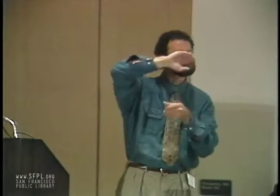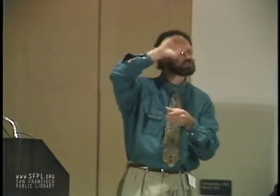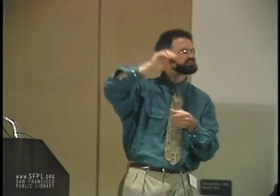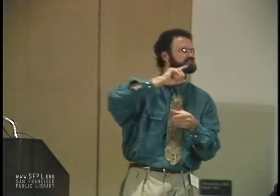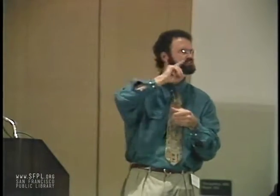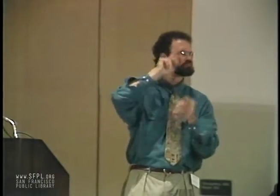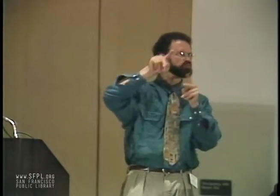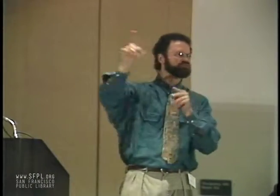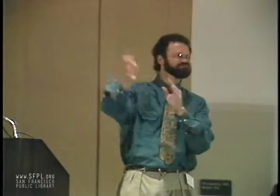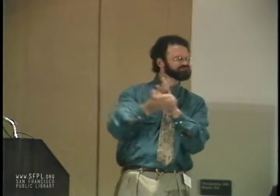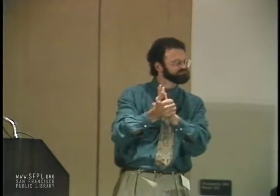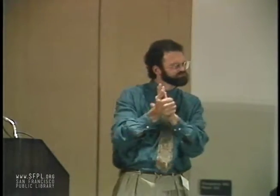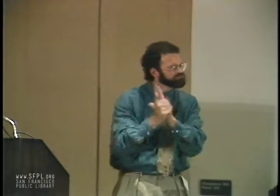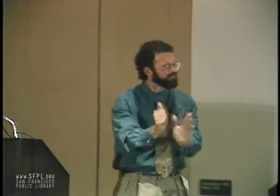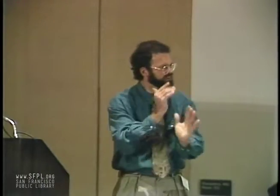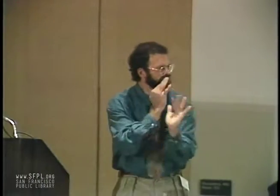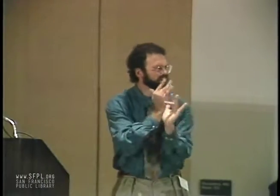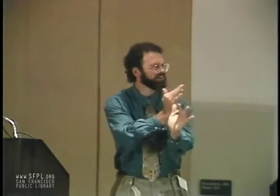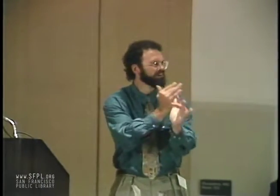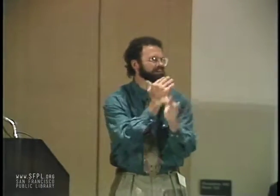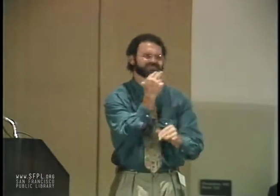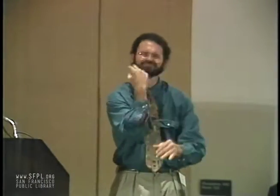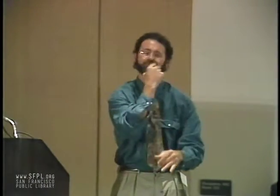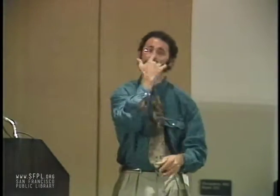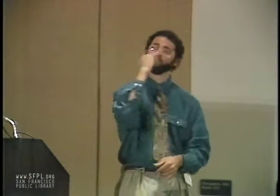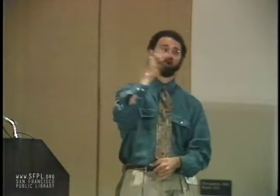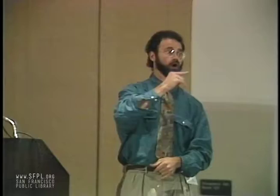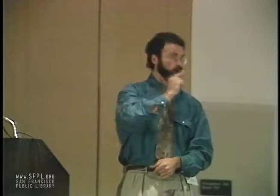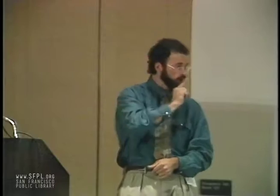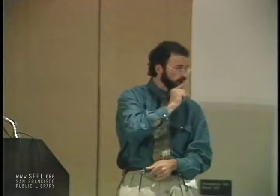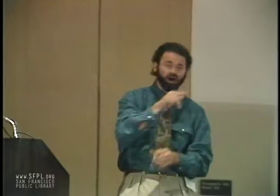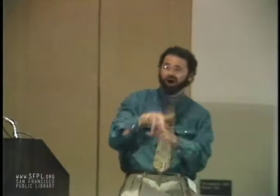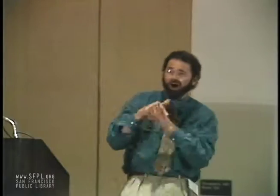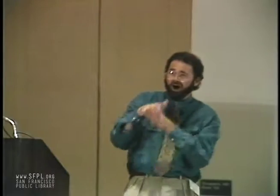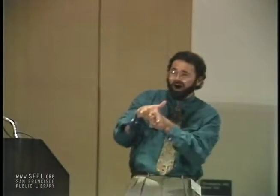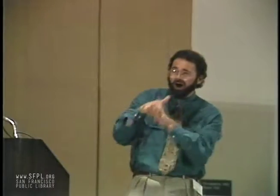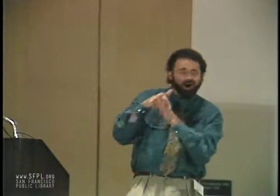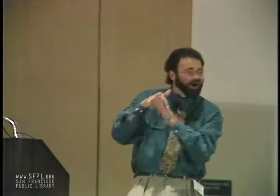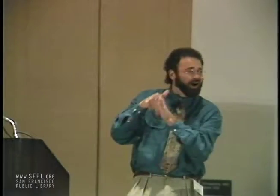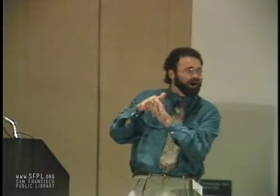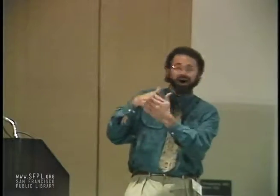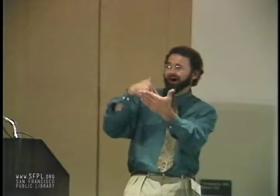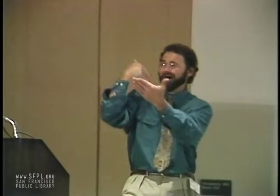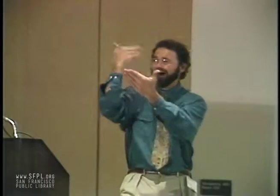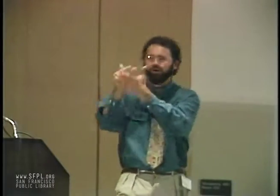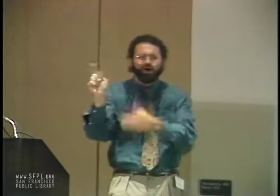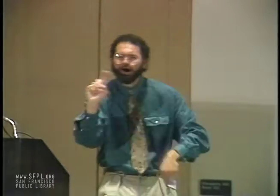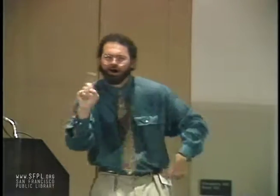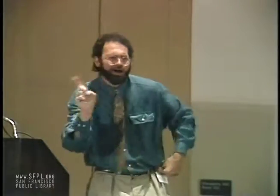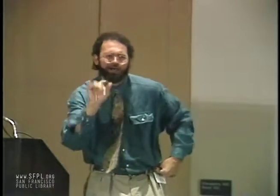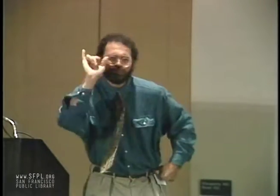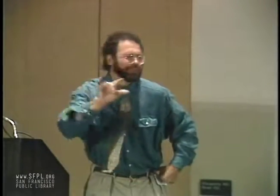the basis of the story was that Robert McGregor, an Irishman, was talking about the